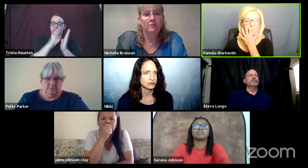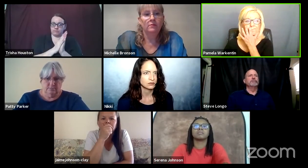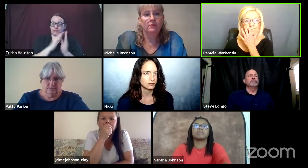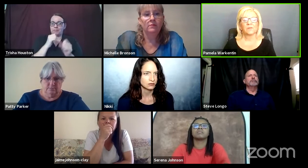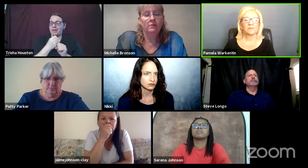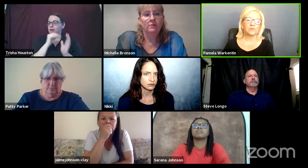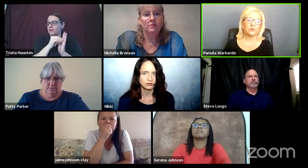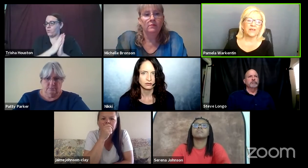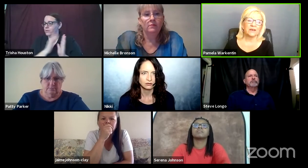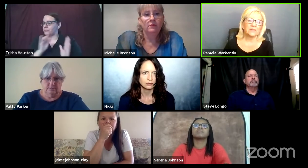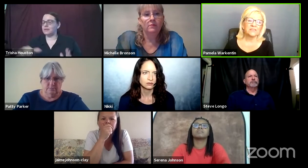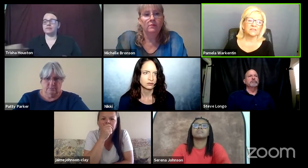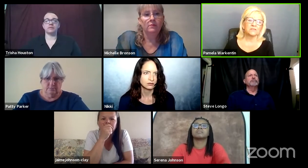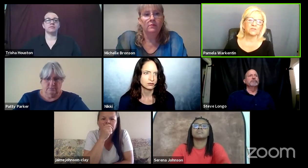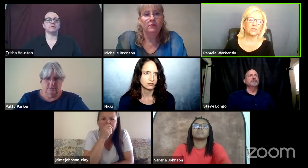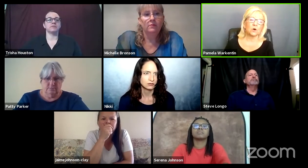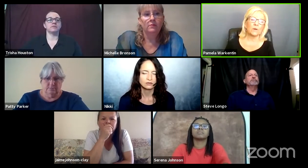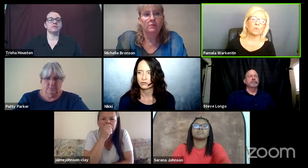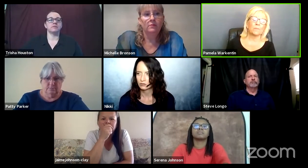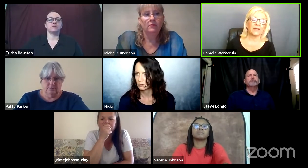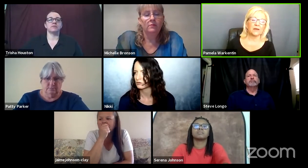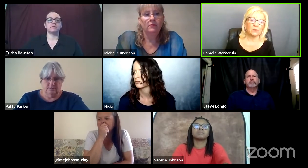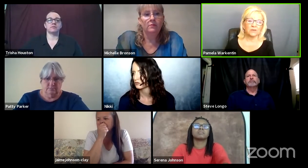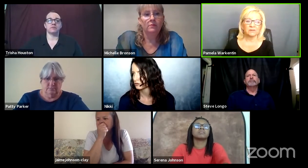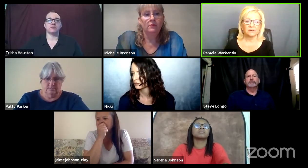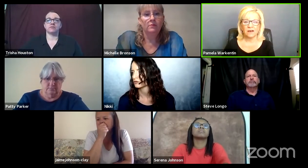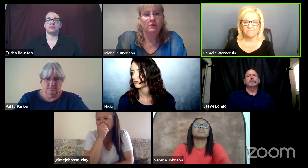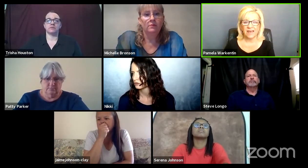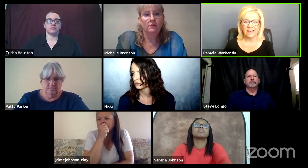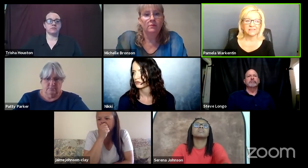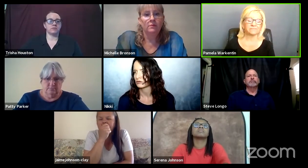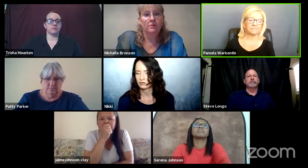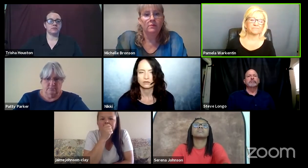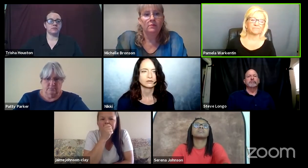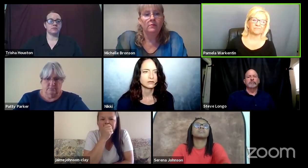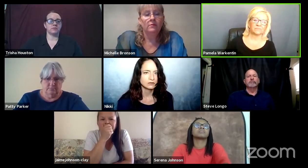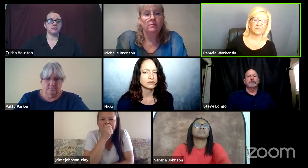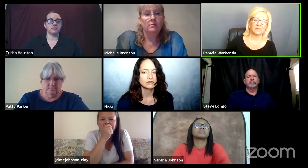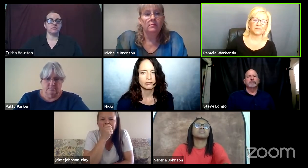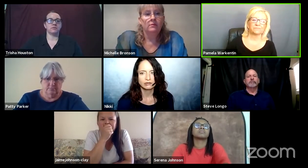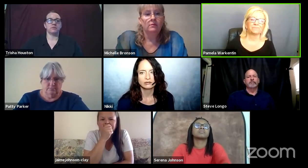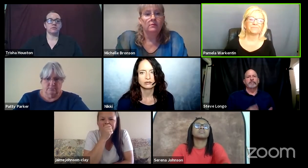The vote is unanimous, so we will make a note of that.